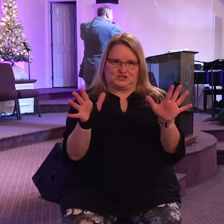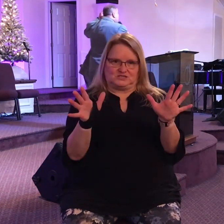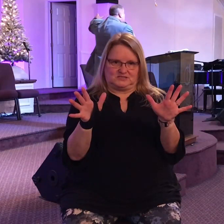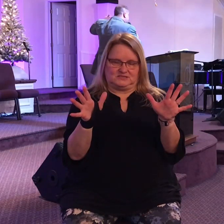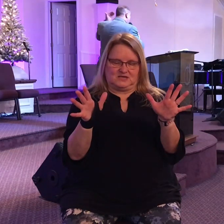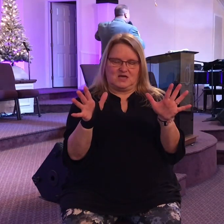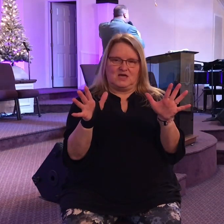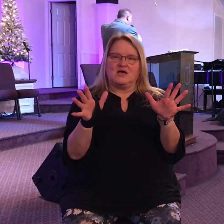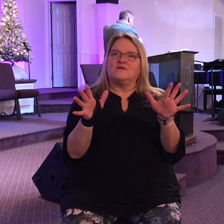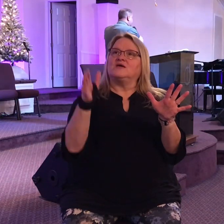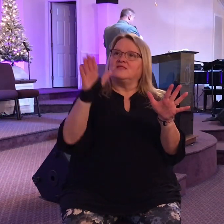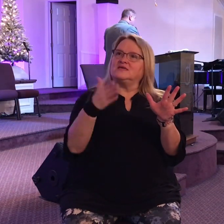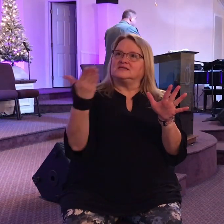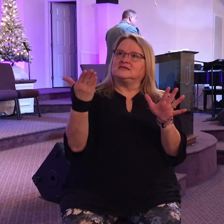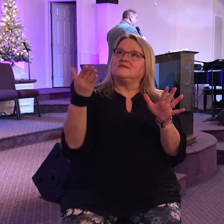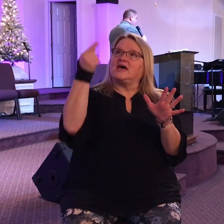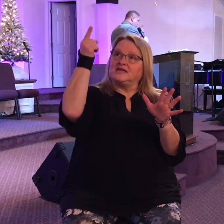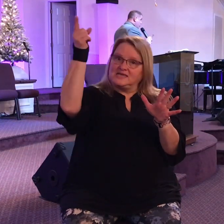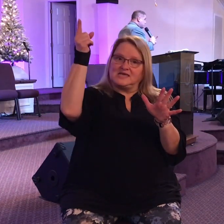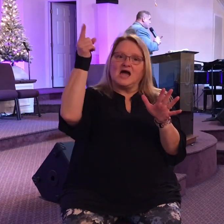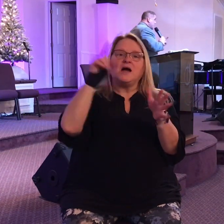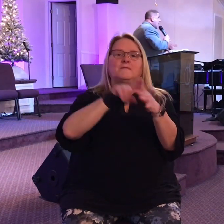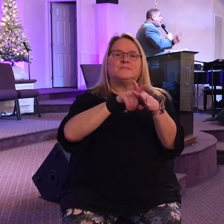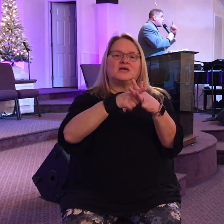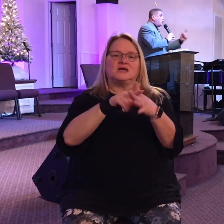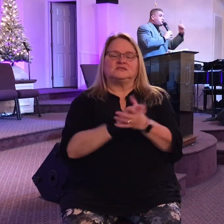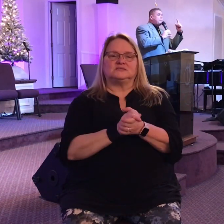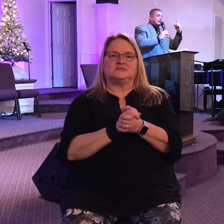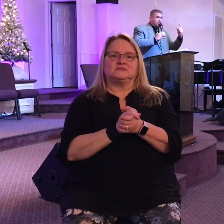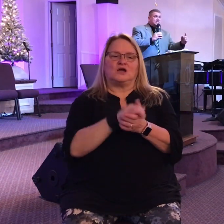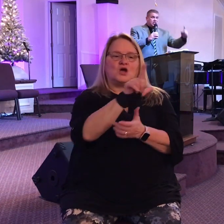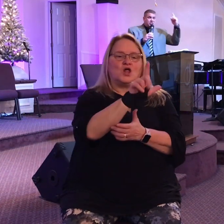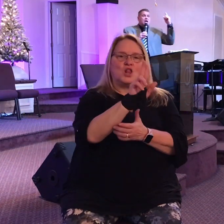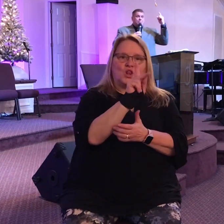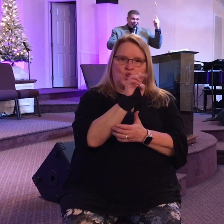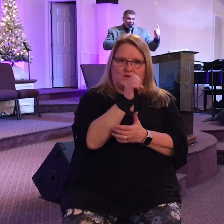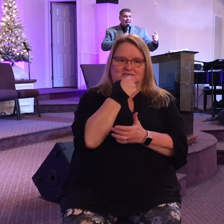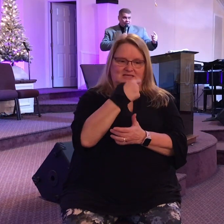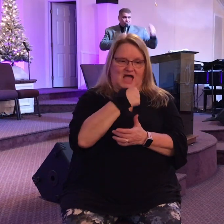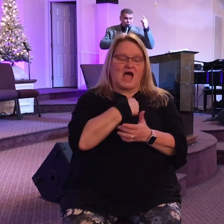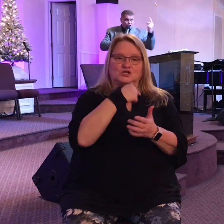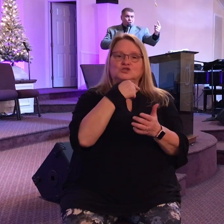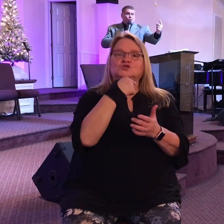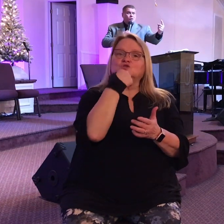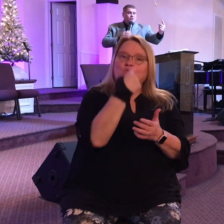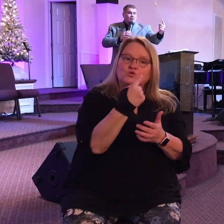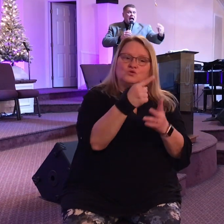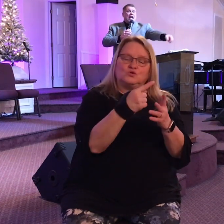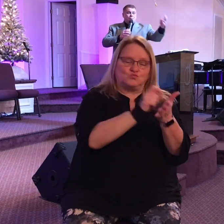said, in my Gospel, in the first book I wrote, I told you about Jesus beginning to